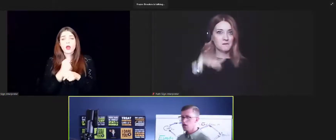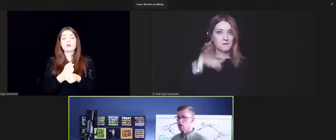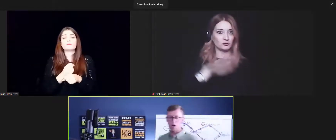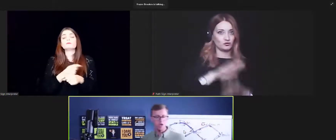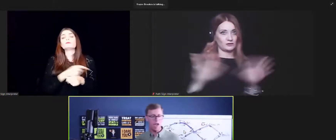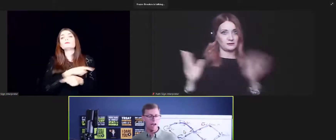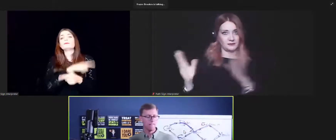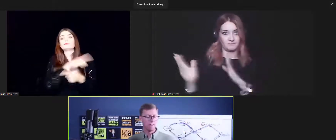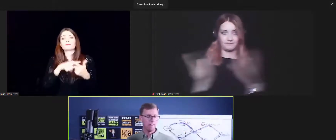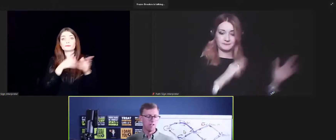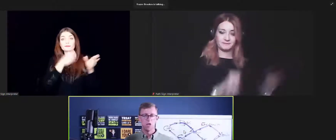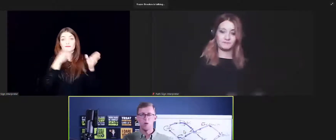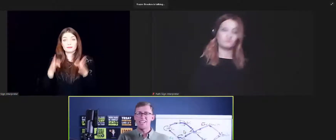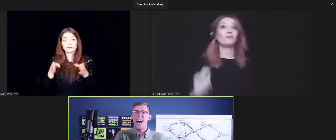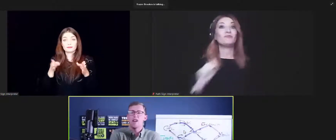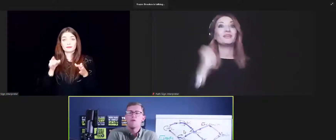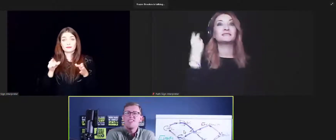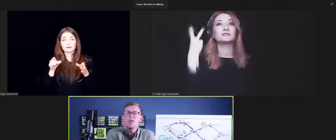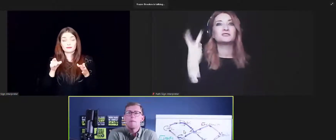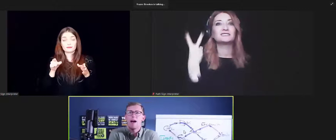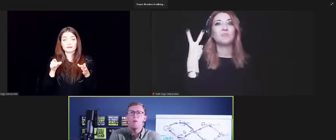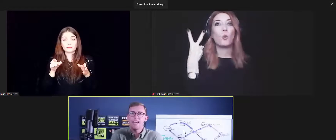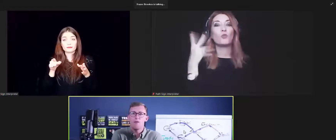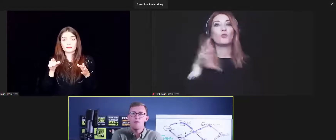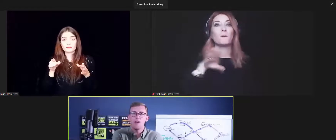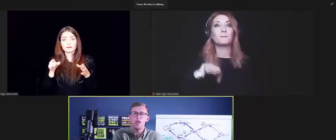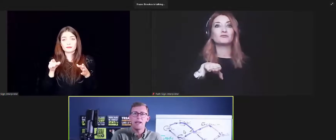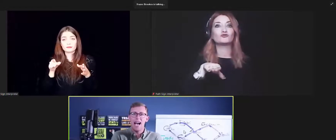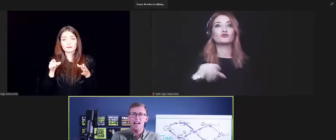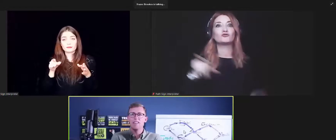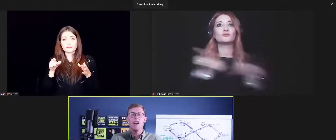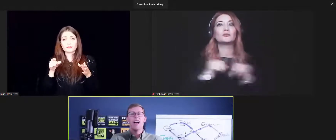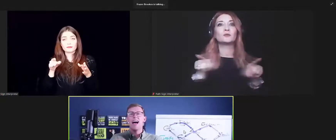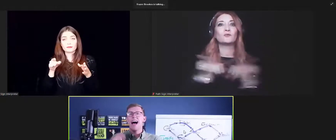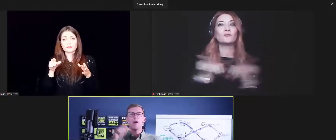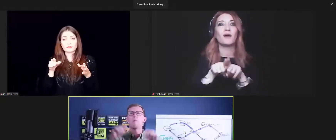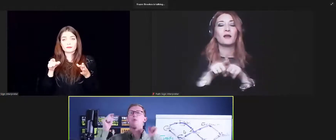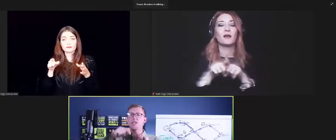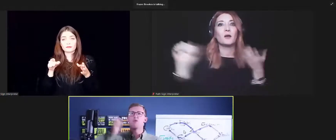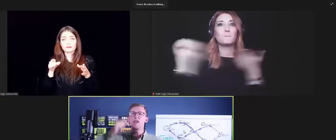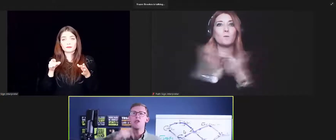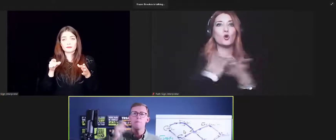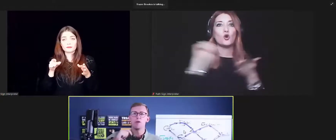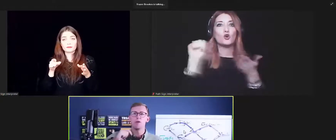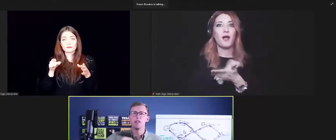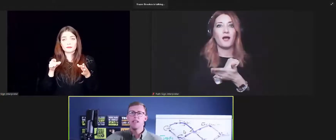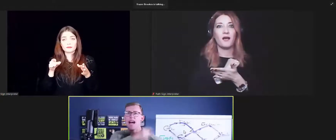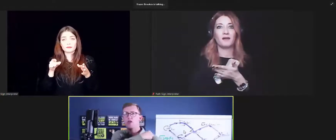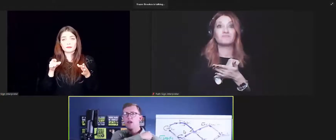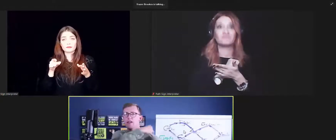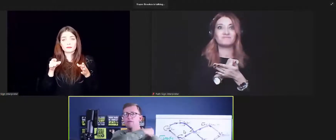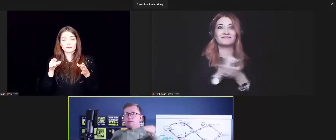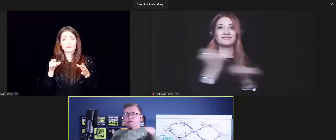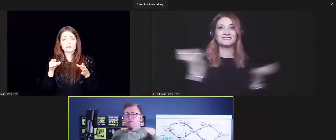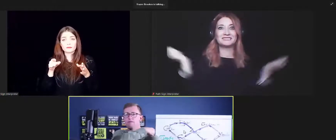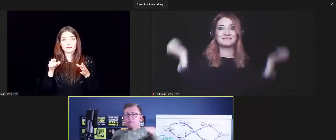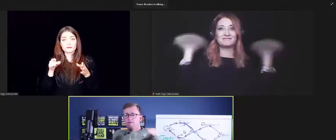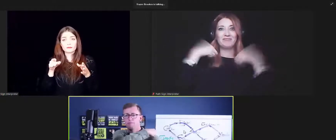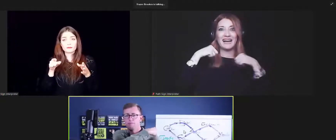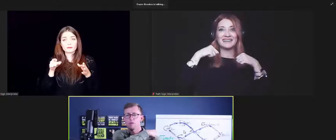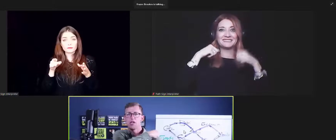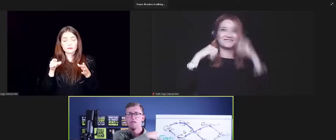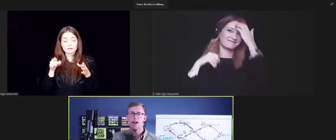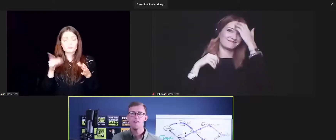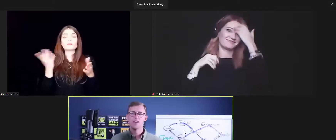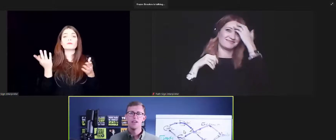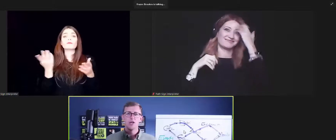So I reset. So I kind of reset my week. I reset my calendar. I don't press a reset button. I just kind of press